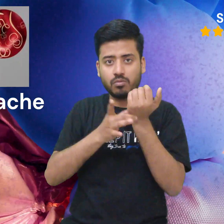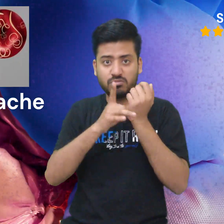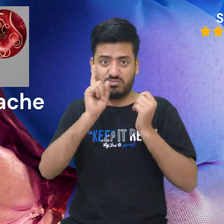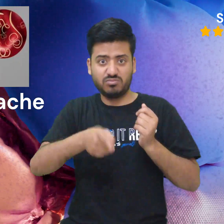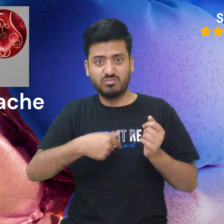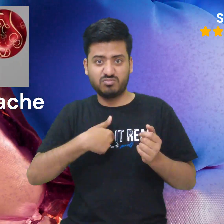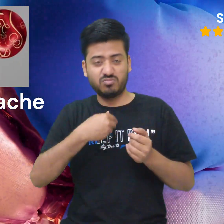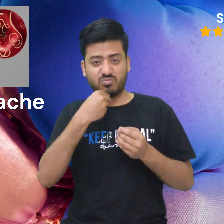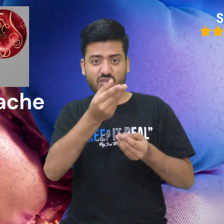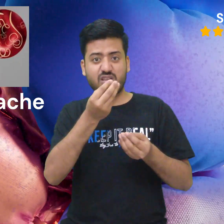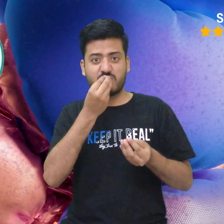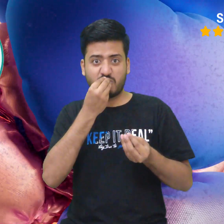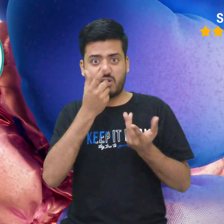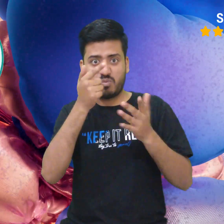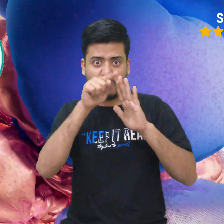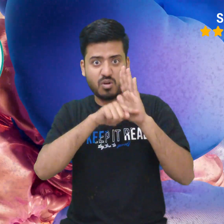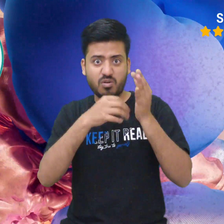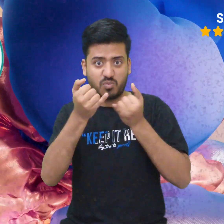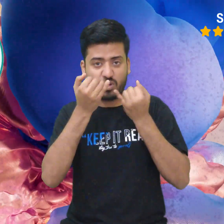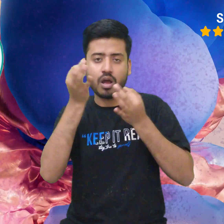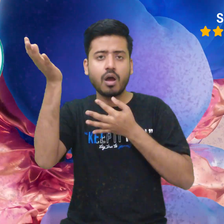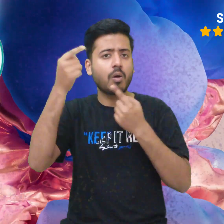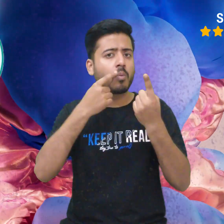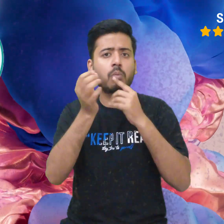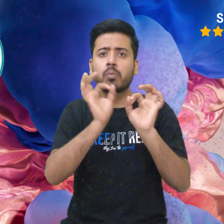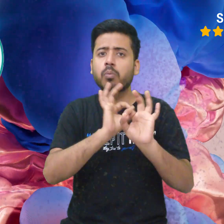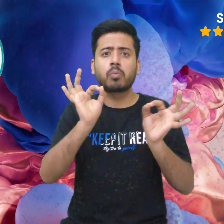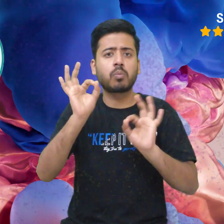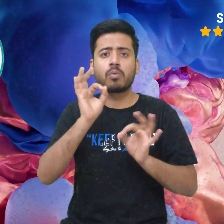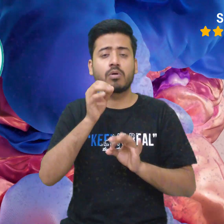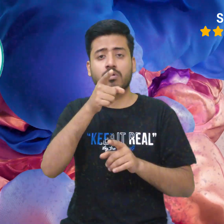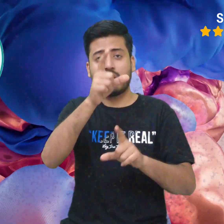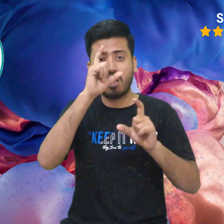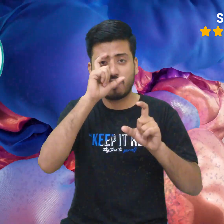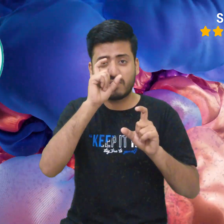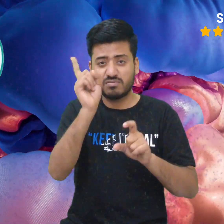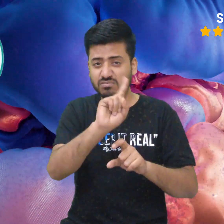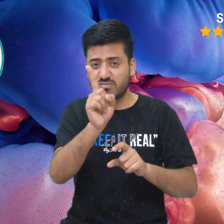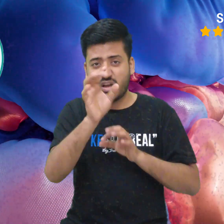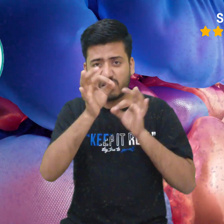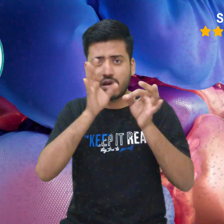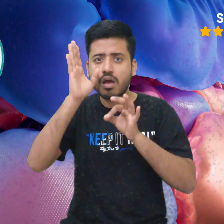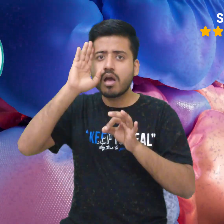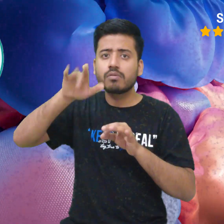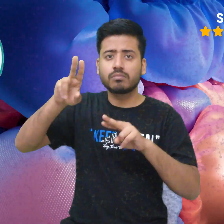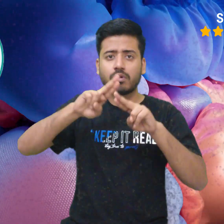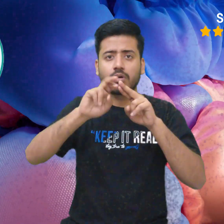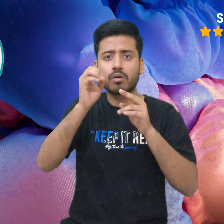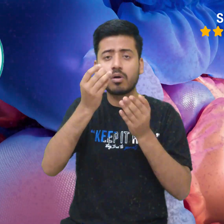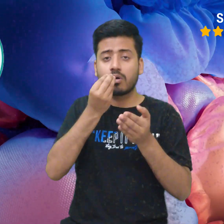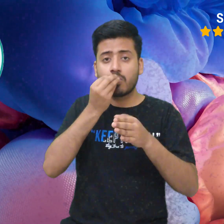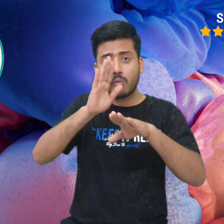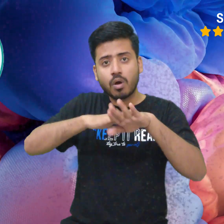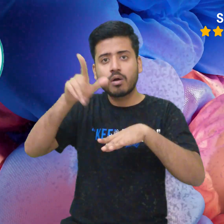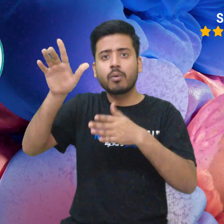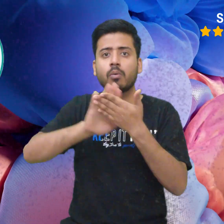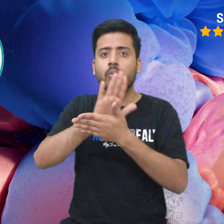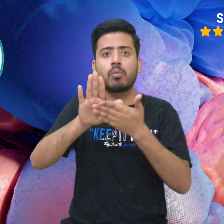are shared by Dr. Vikram Kulra to prevent kidney stones. 1. Drink enough water. Drinking enough water to stay hydrated